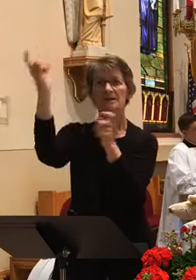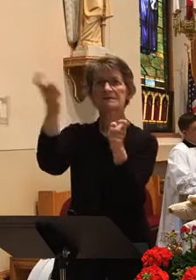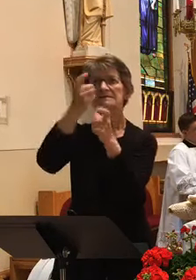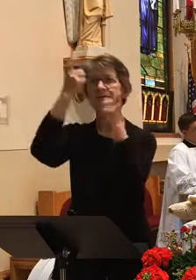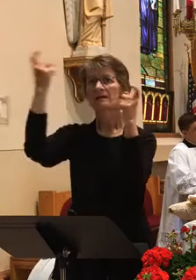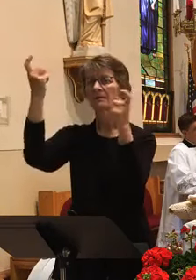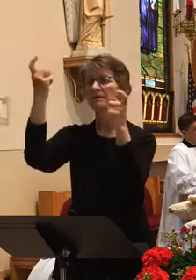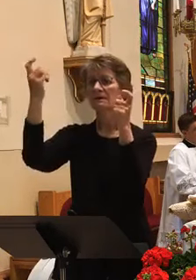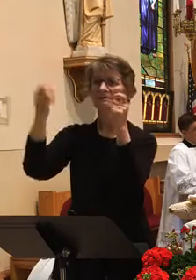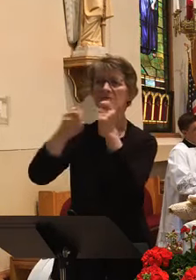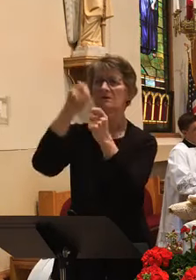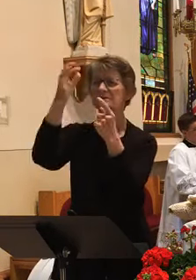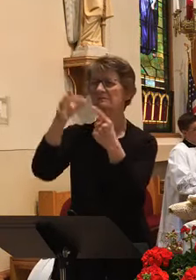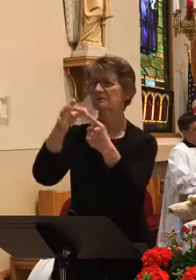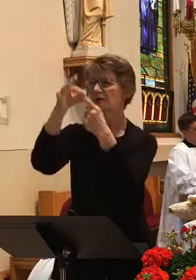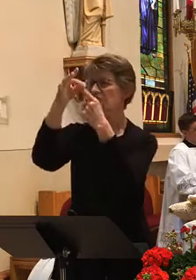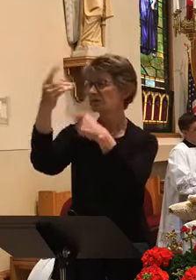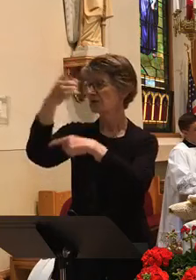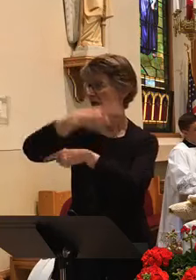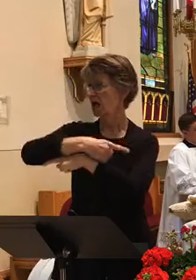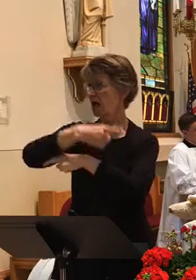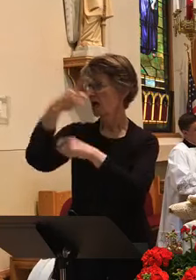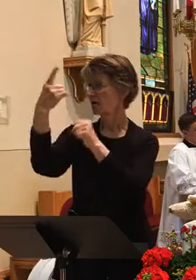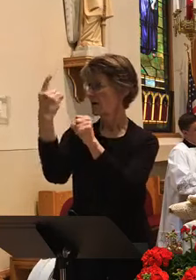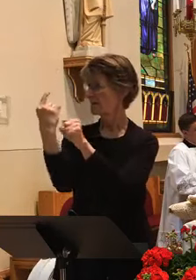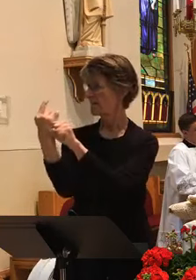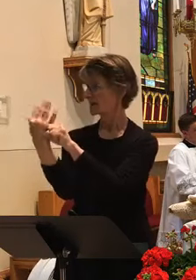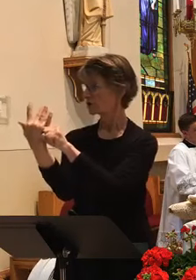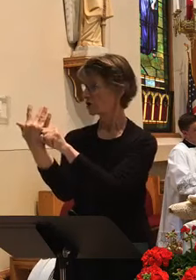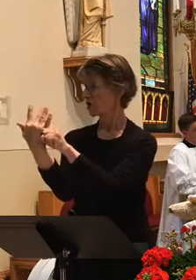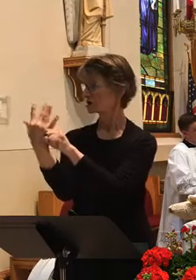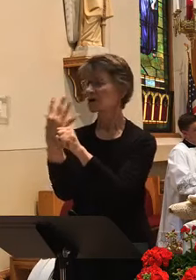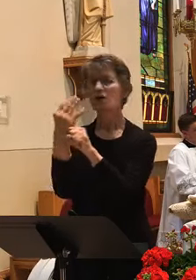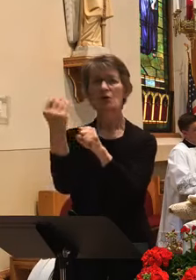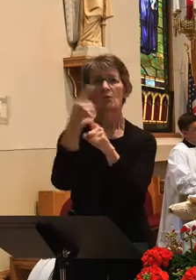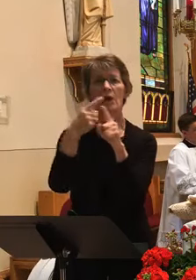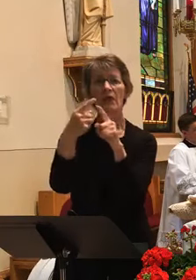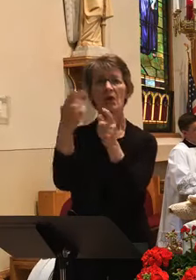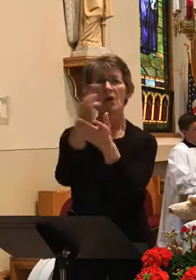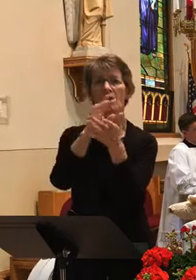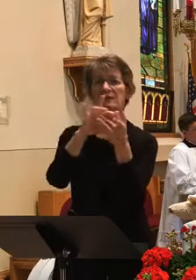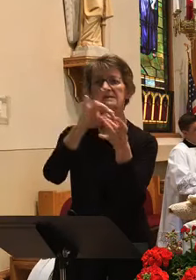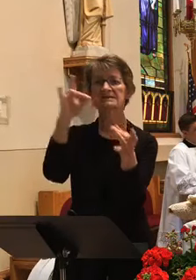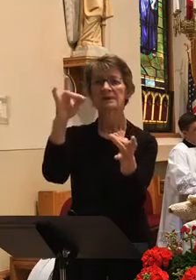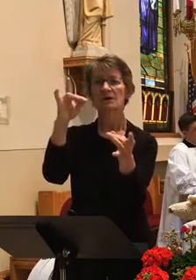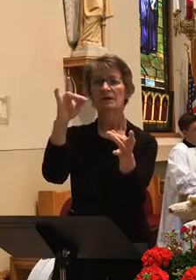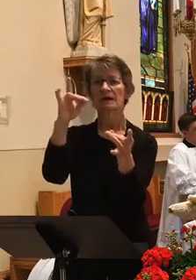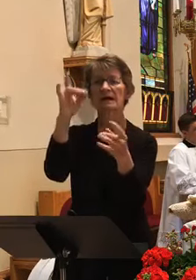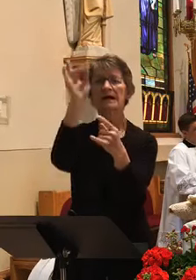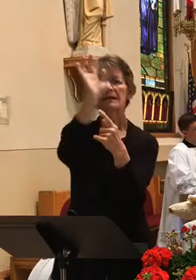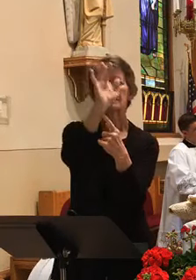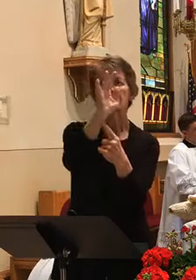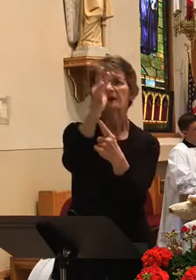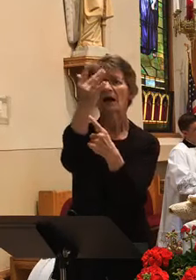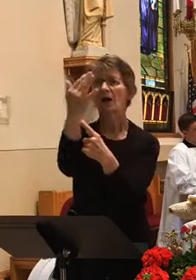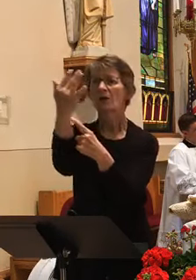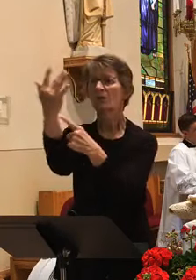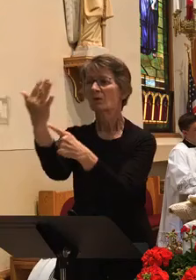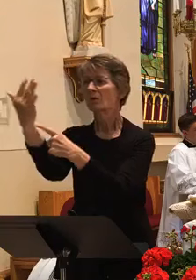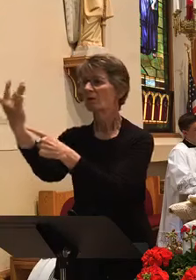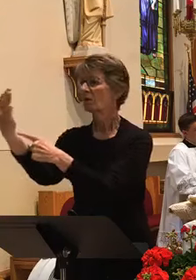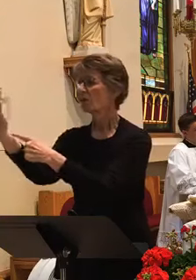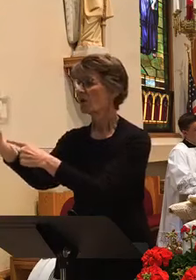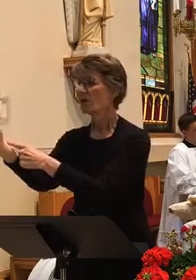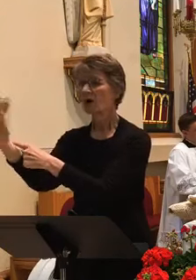Celebrating that most sacred day of Pentecost, on which the Holy Spirit appeared to the apostles in tongues of